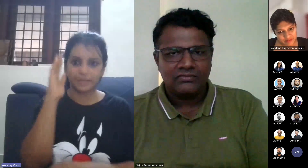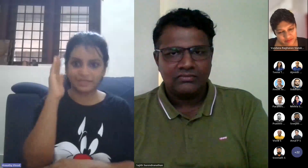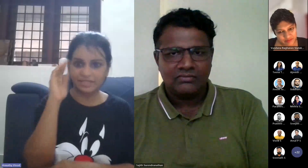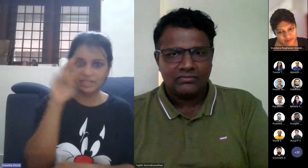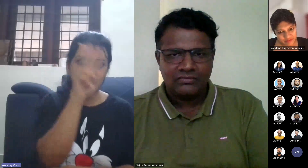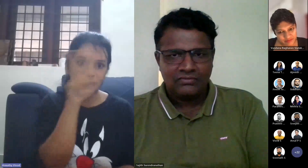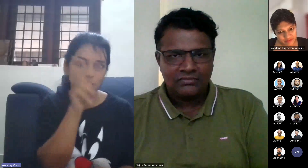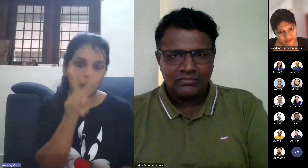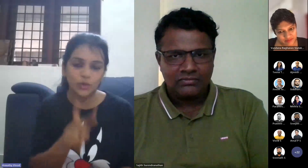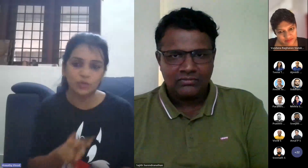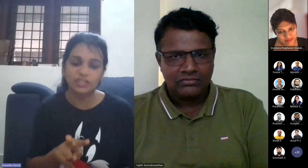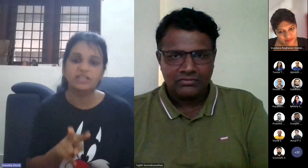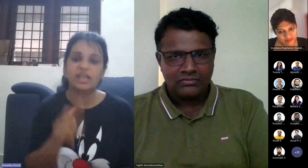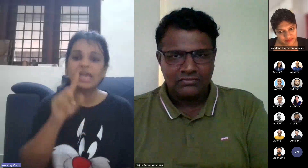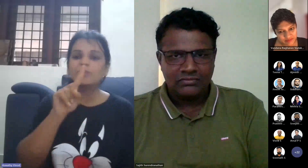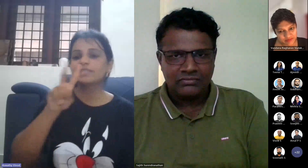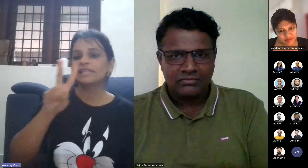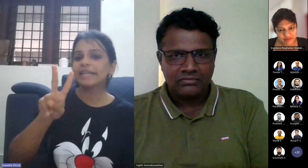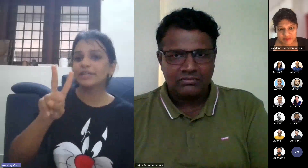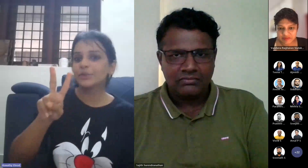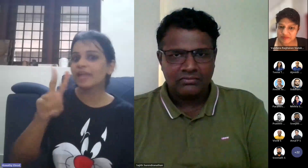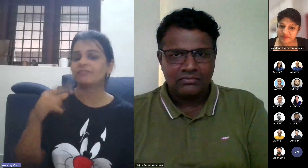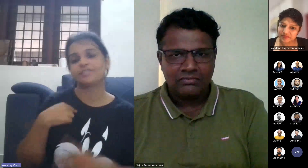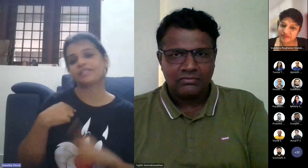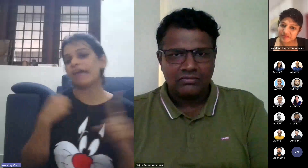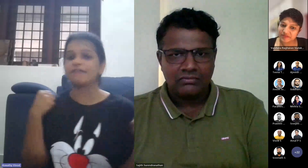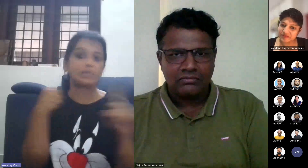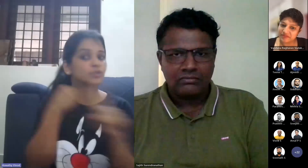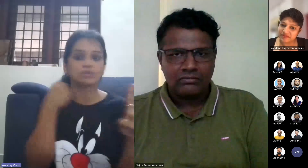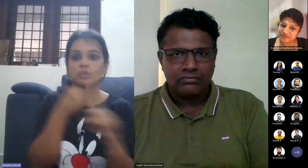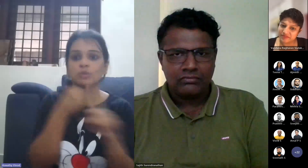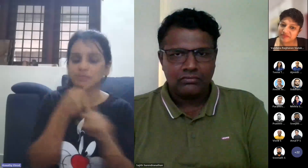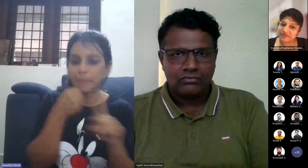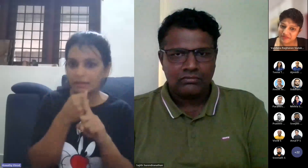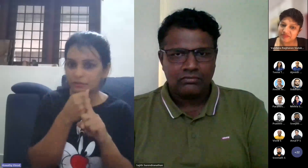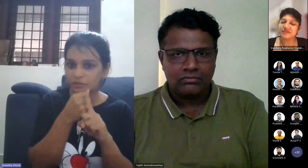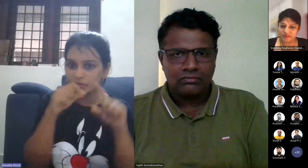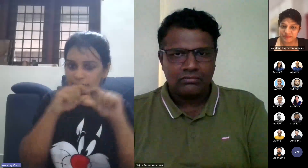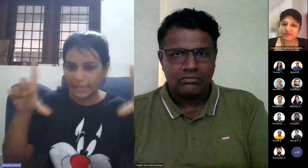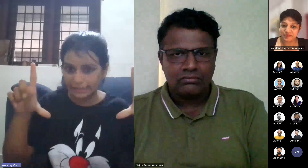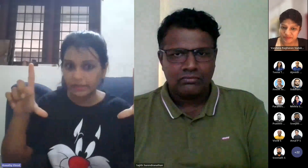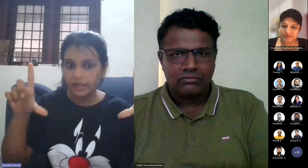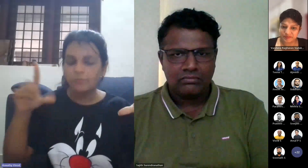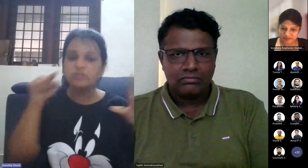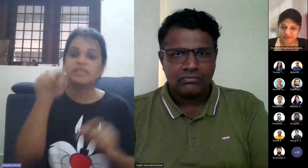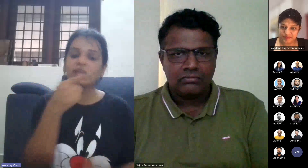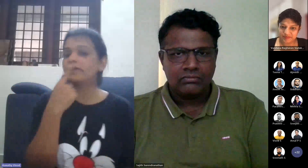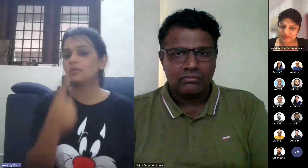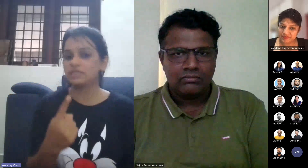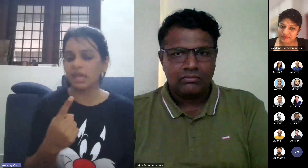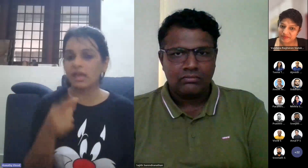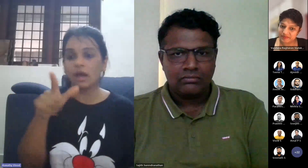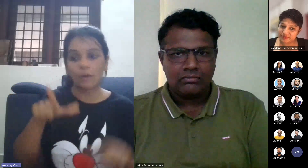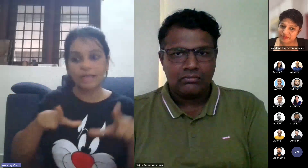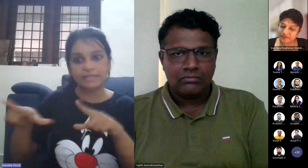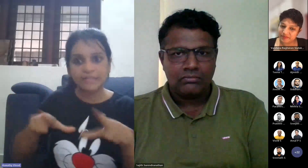Sajith's presentation, when I was going over it, it was slide 12, which I felt was the most impactful slide. Because there he